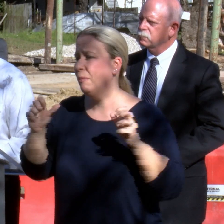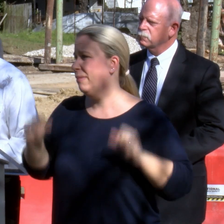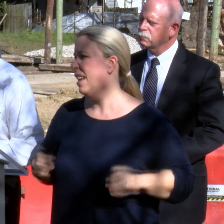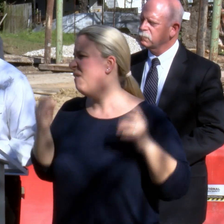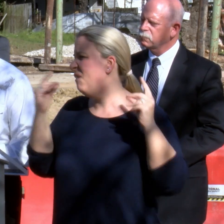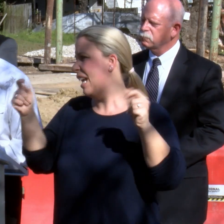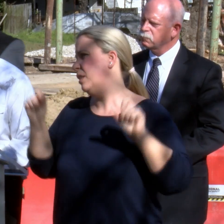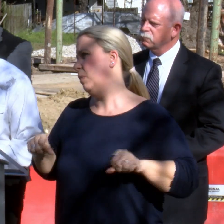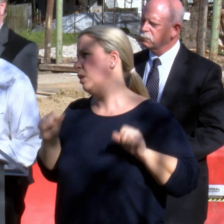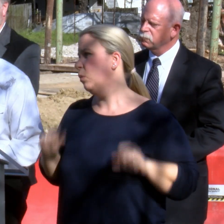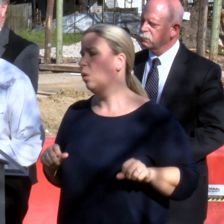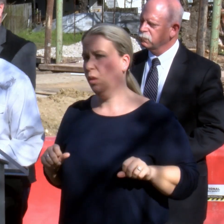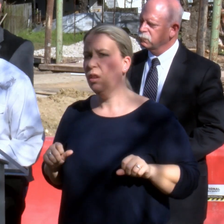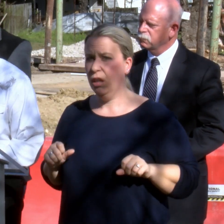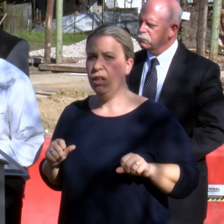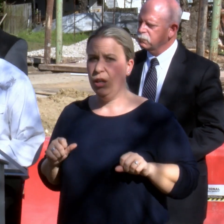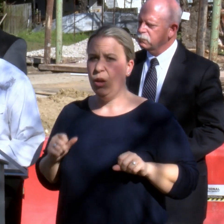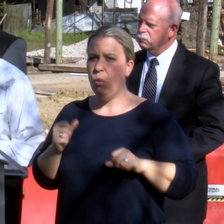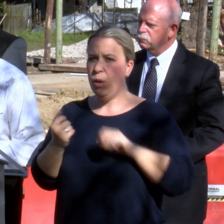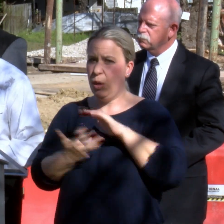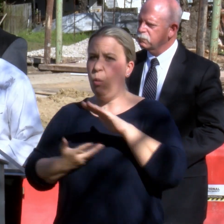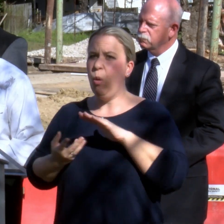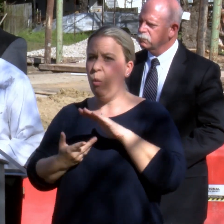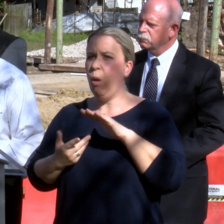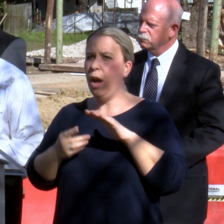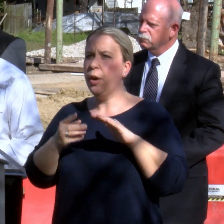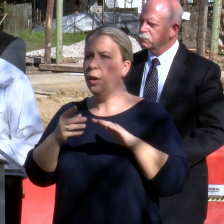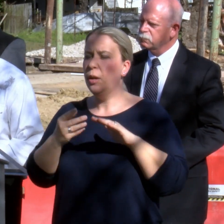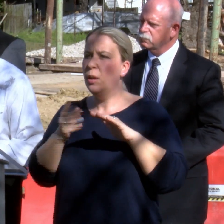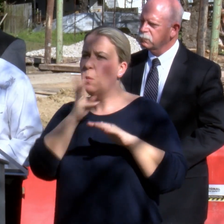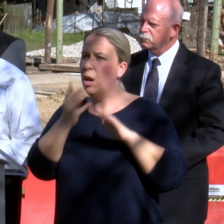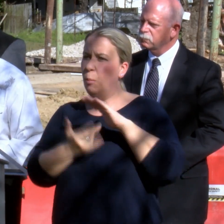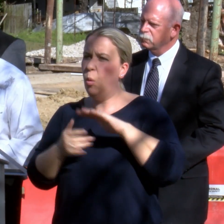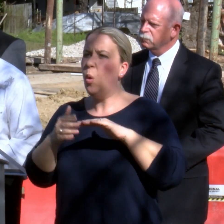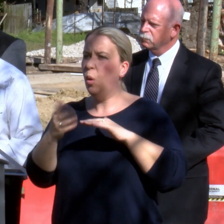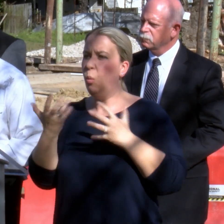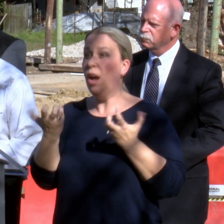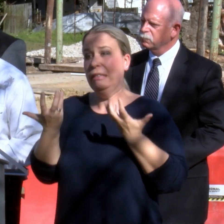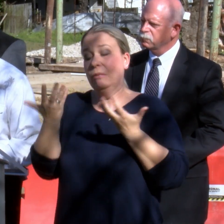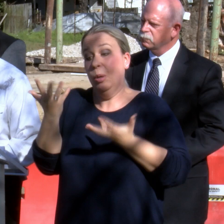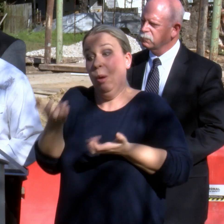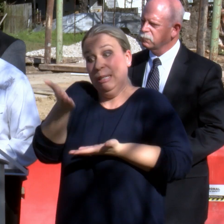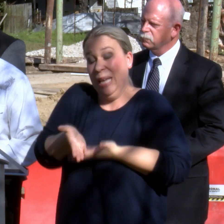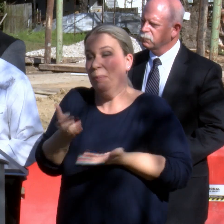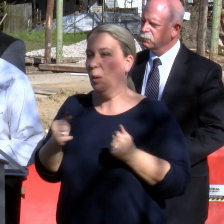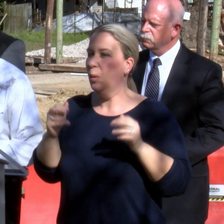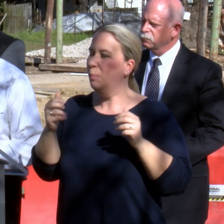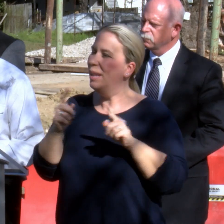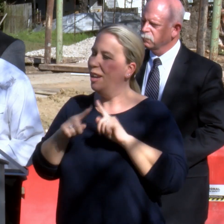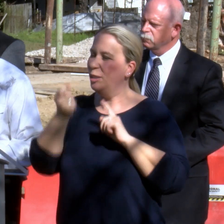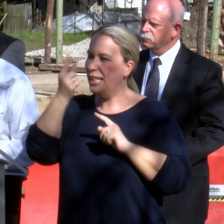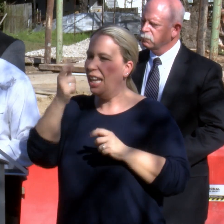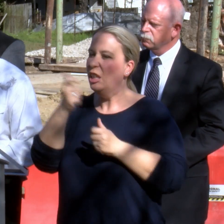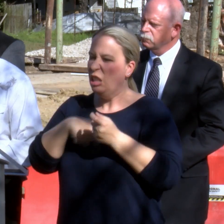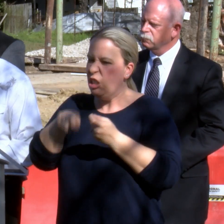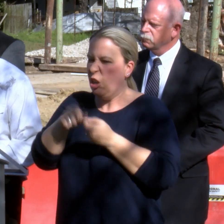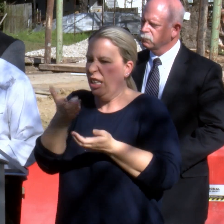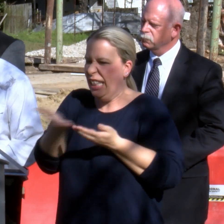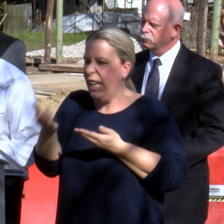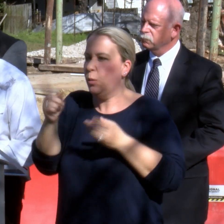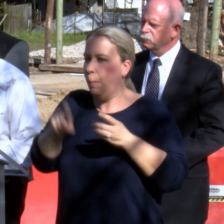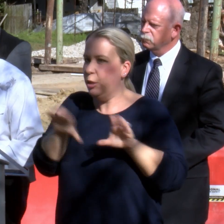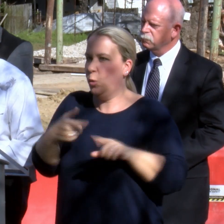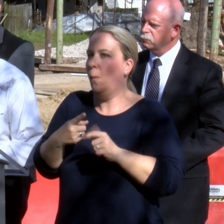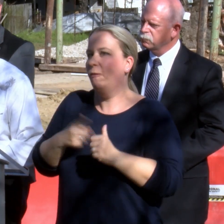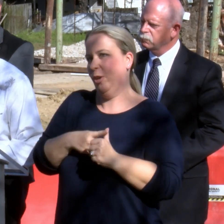quickly as we can to get that boiling water notice lifted. But there are certain protocols that we must follow, and that's what